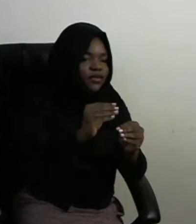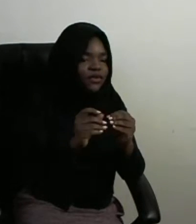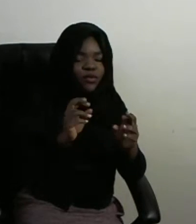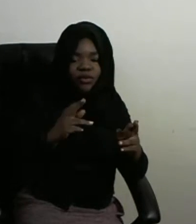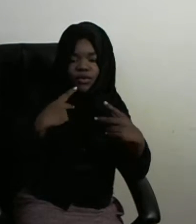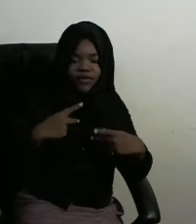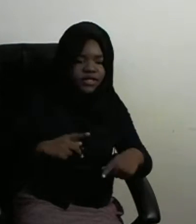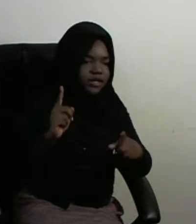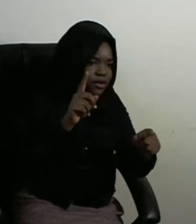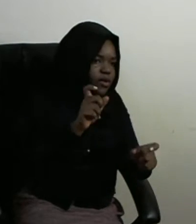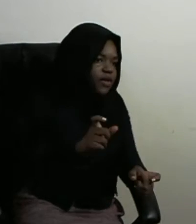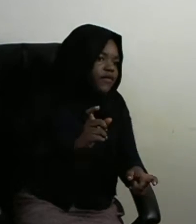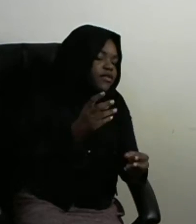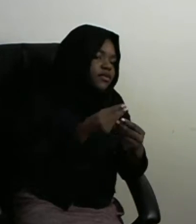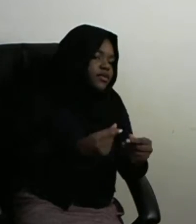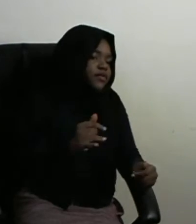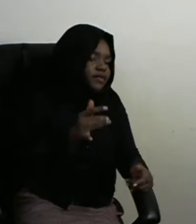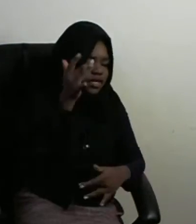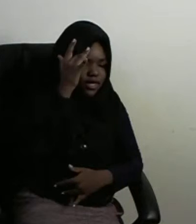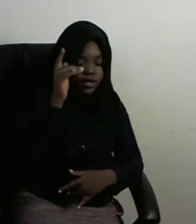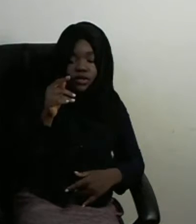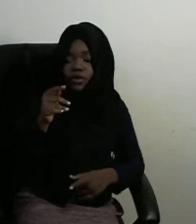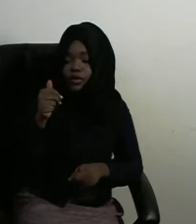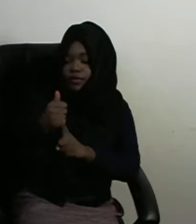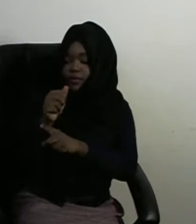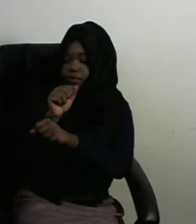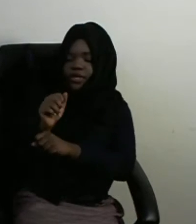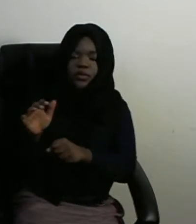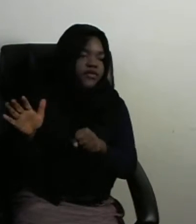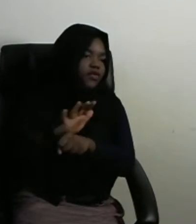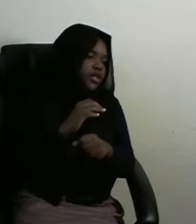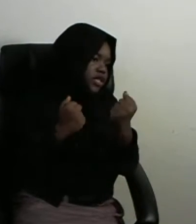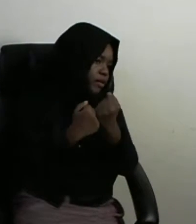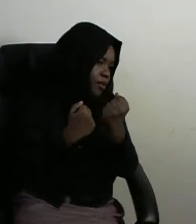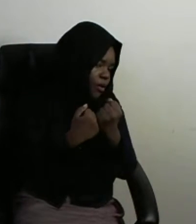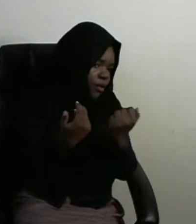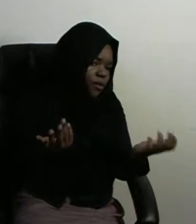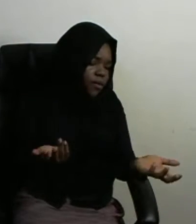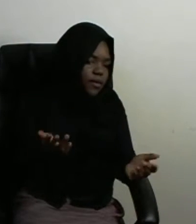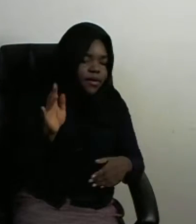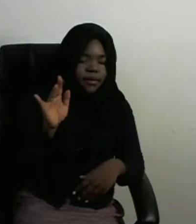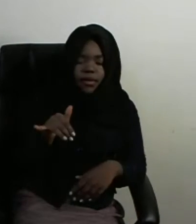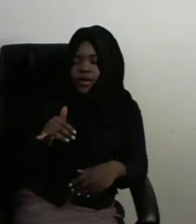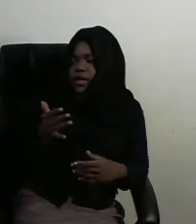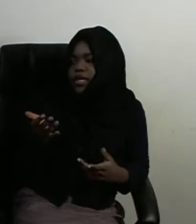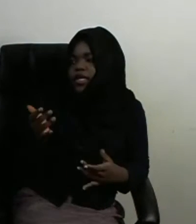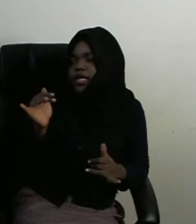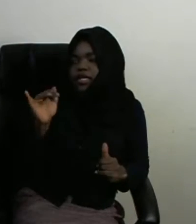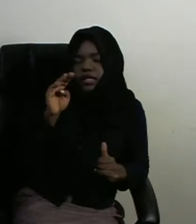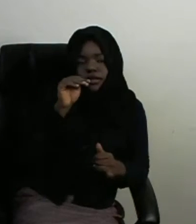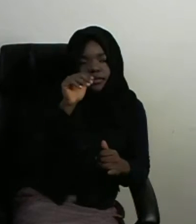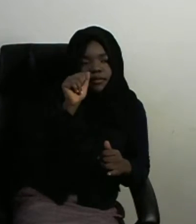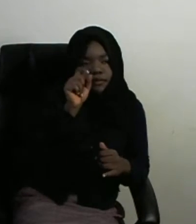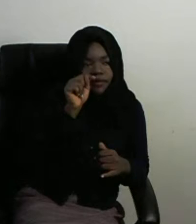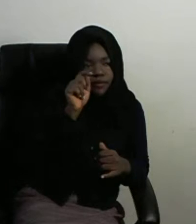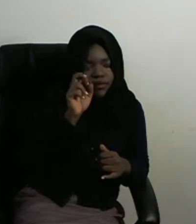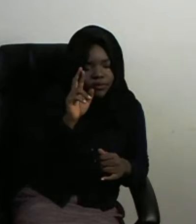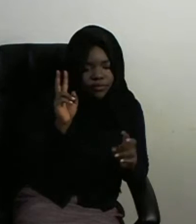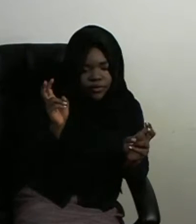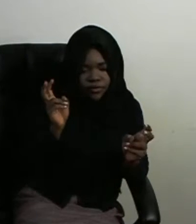to treat him. So he was fully supported and sponsored by the master.